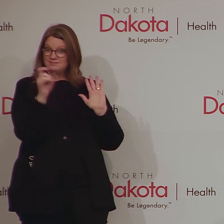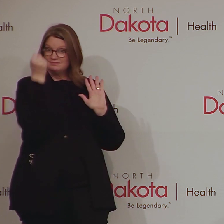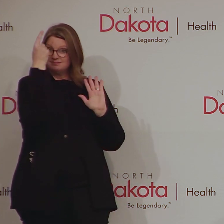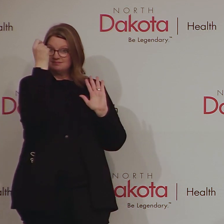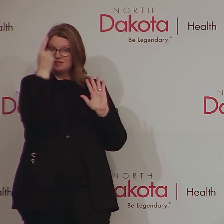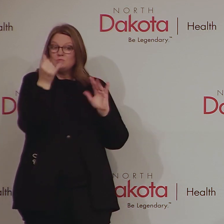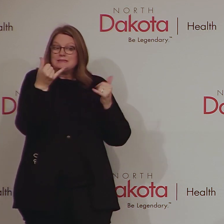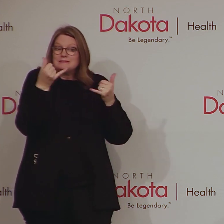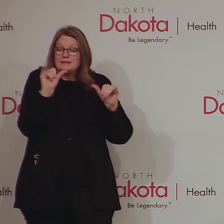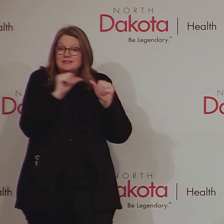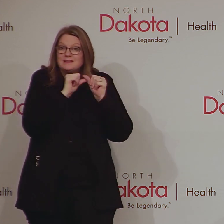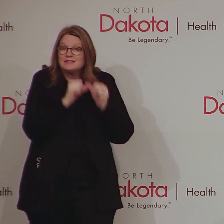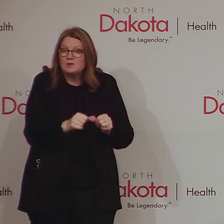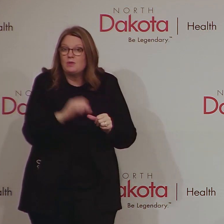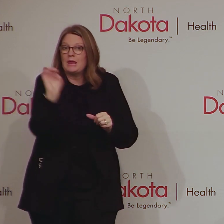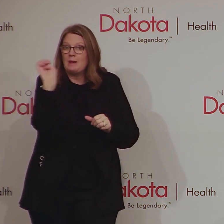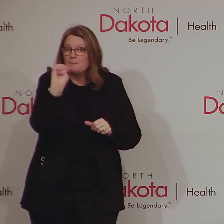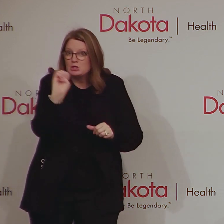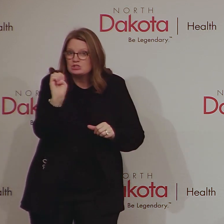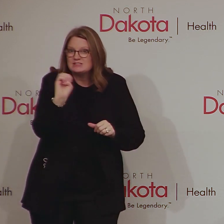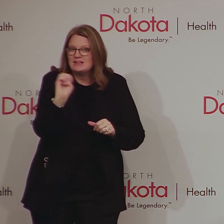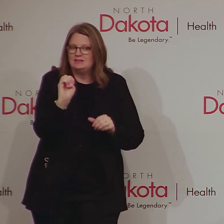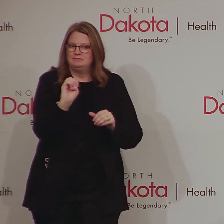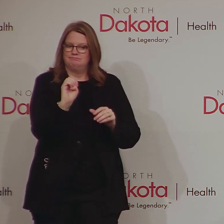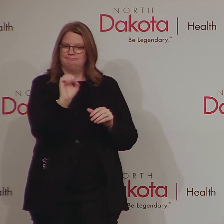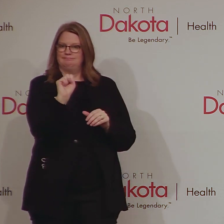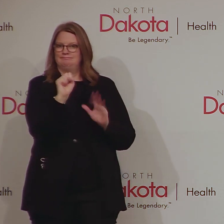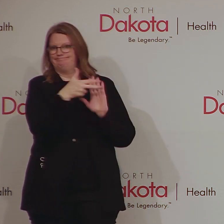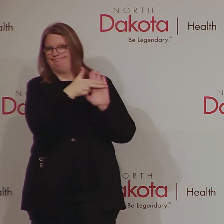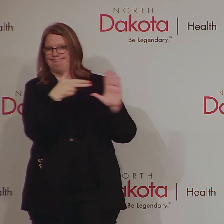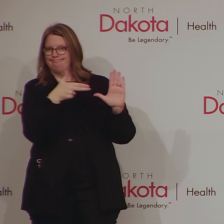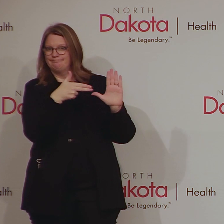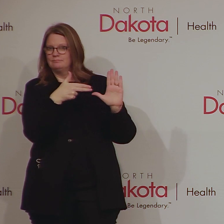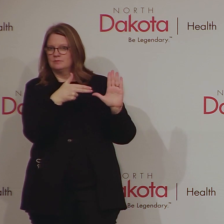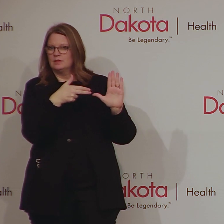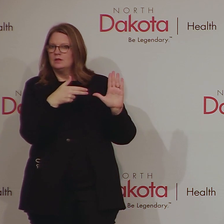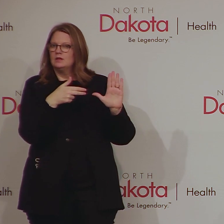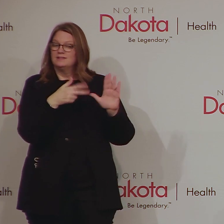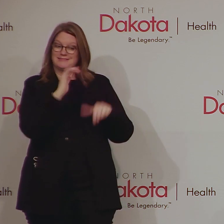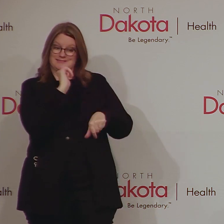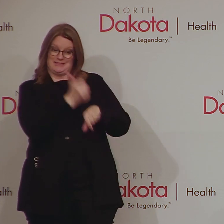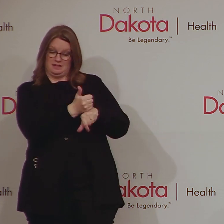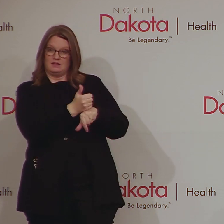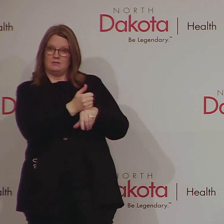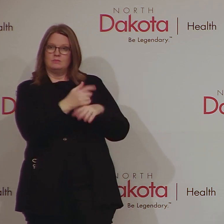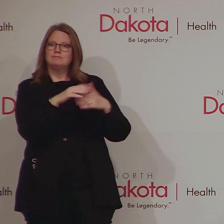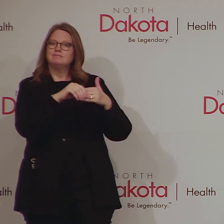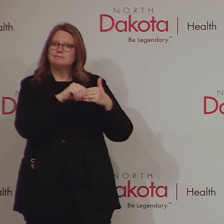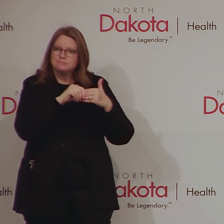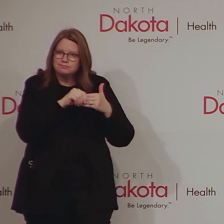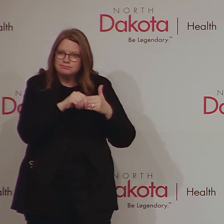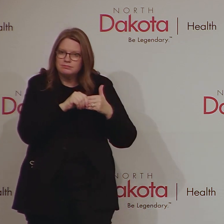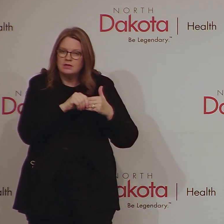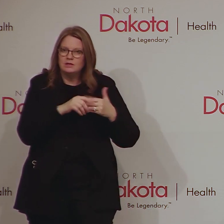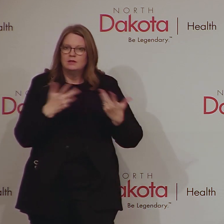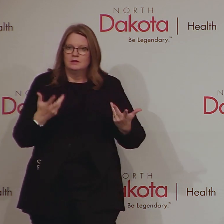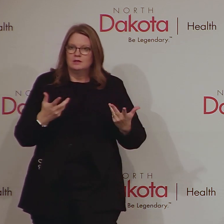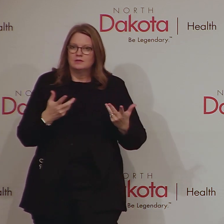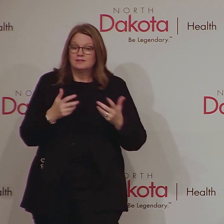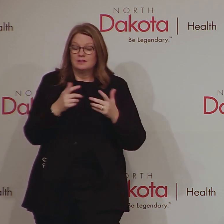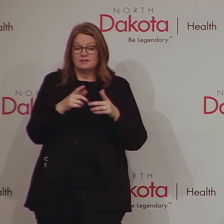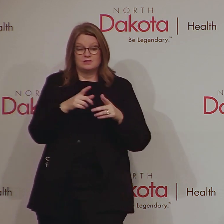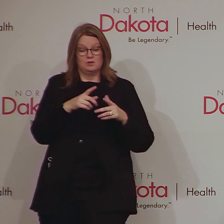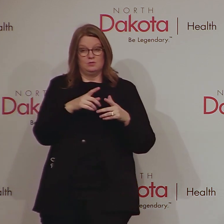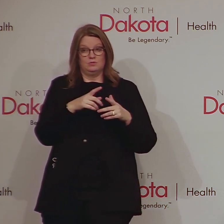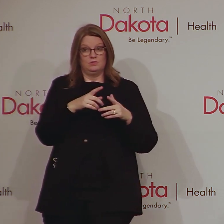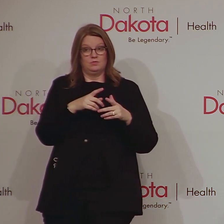emergency status, it gives us, having it in place, gives us the flexibility to make the two announcements we're making today. That combined with the